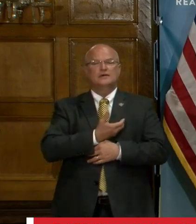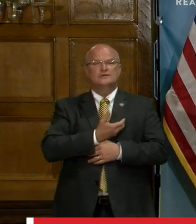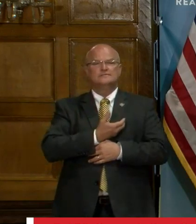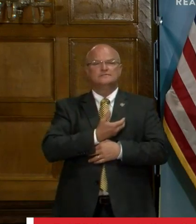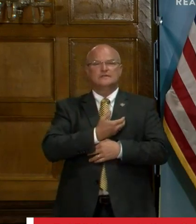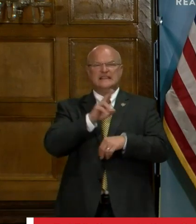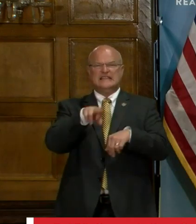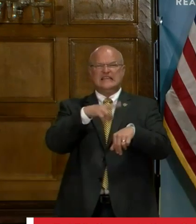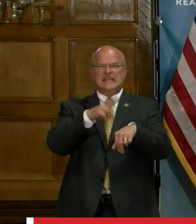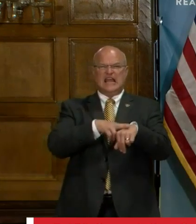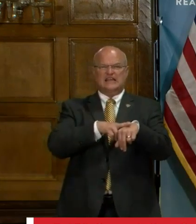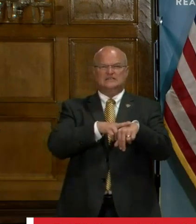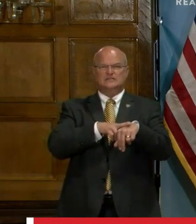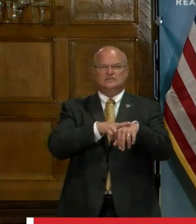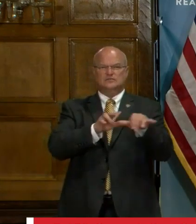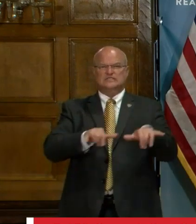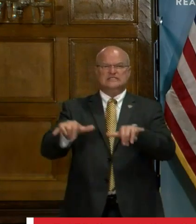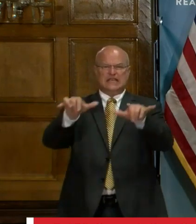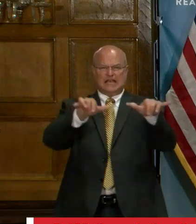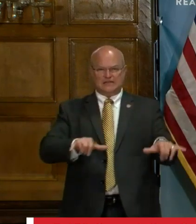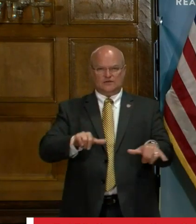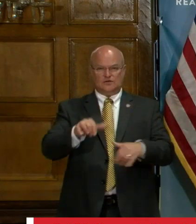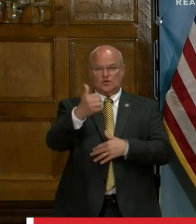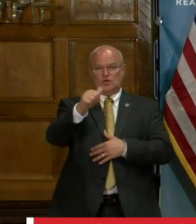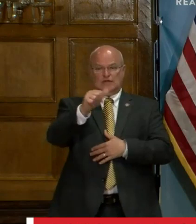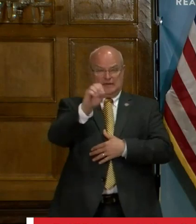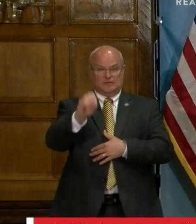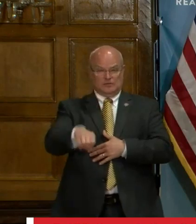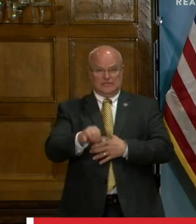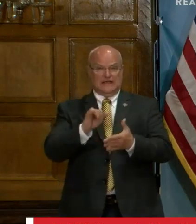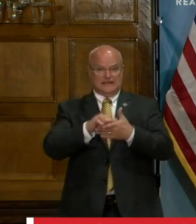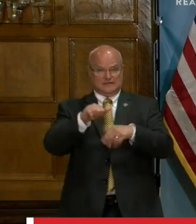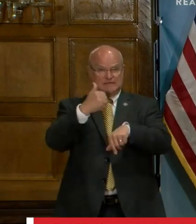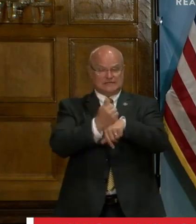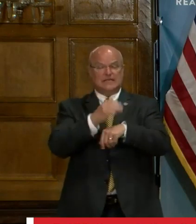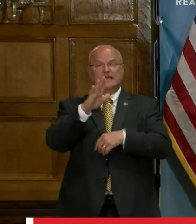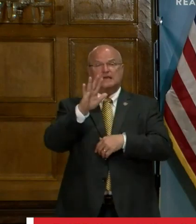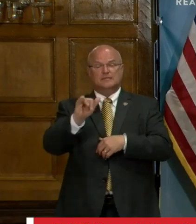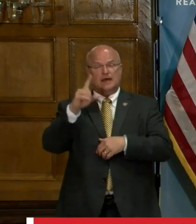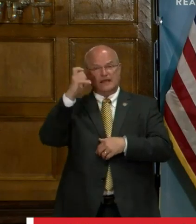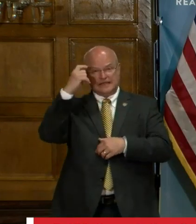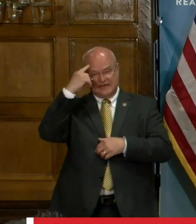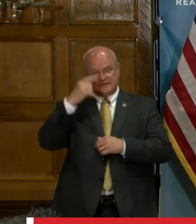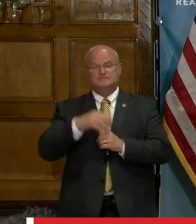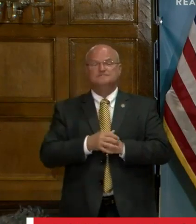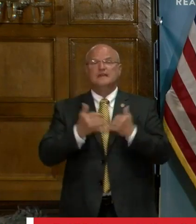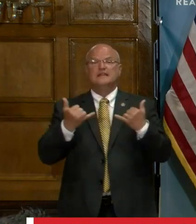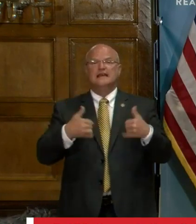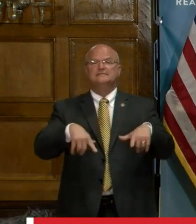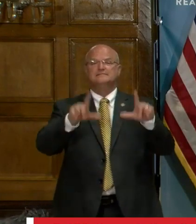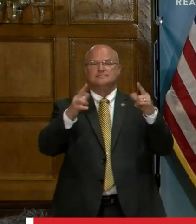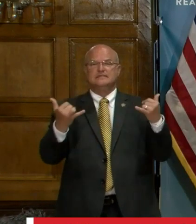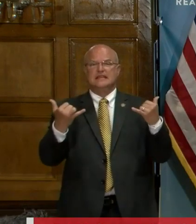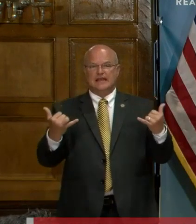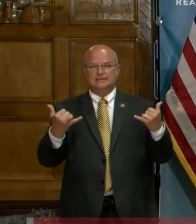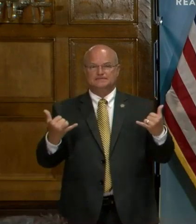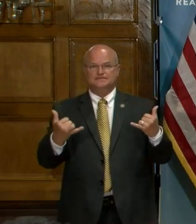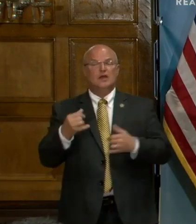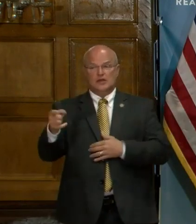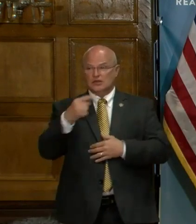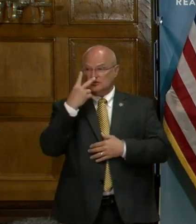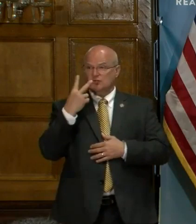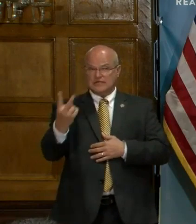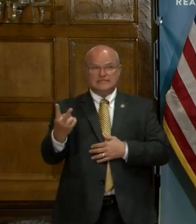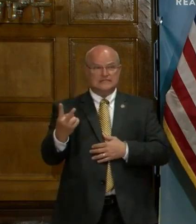the national standard of 10%, or goal that has been set. Let's go through the charts today, and you